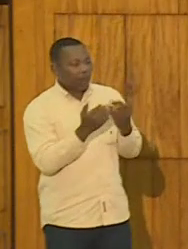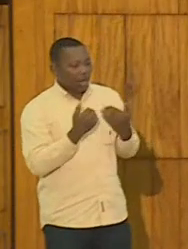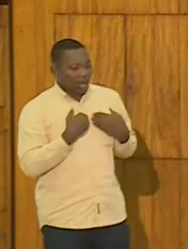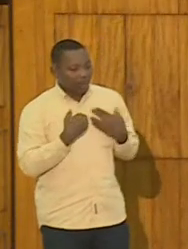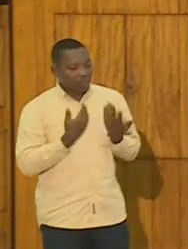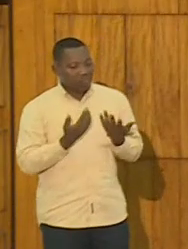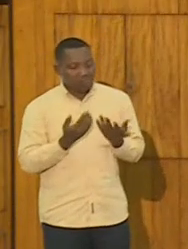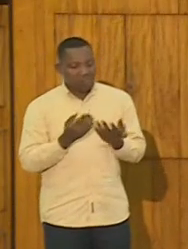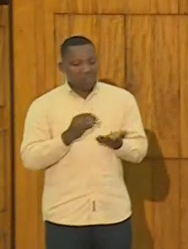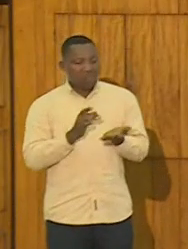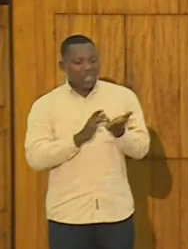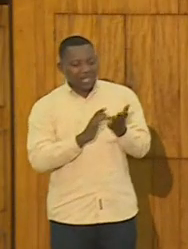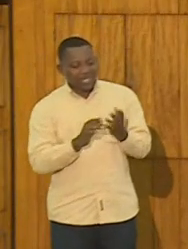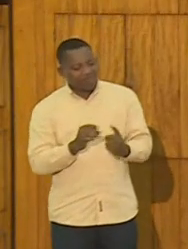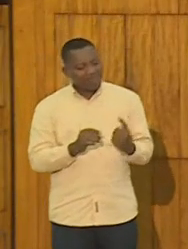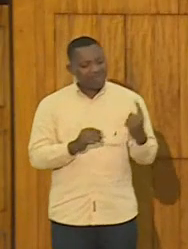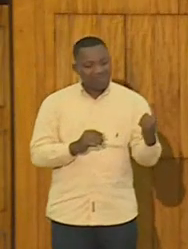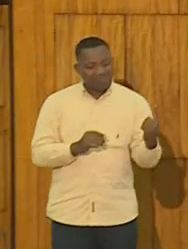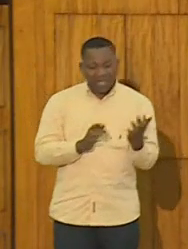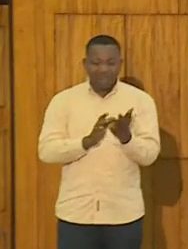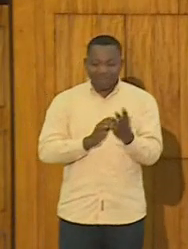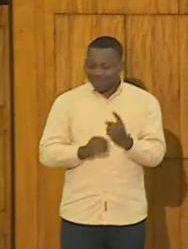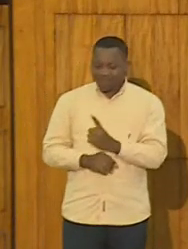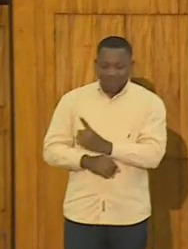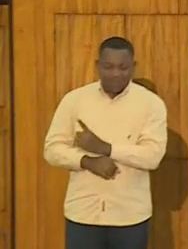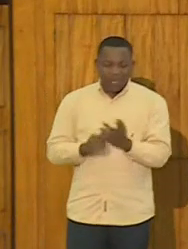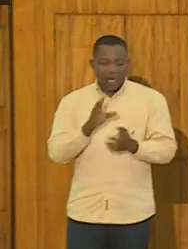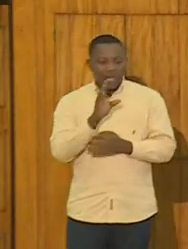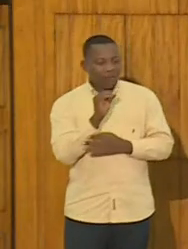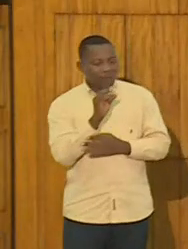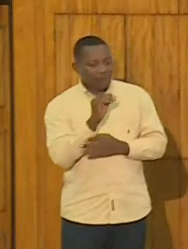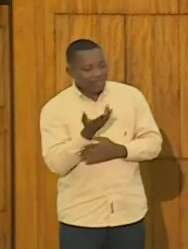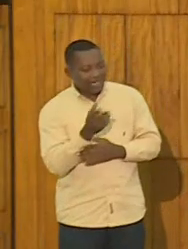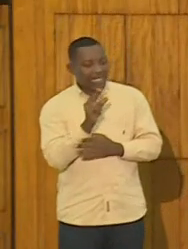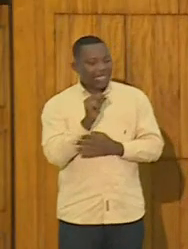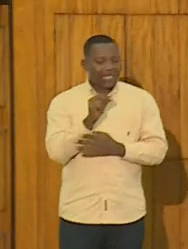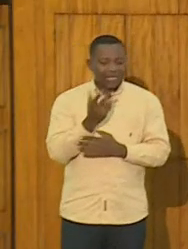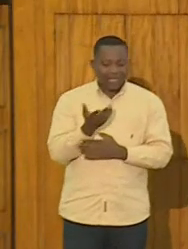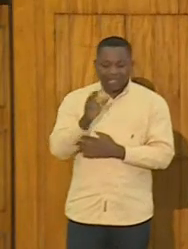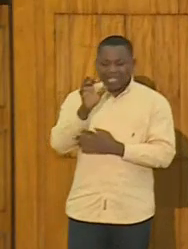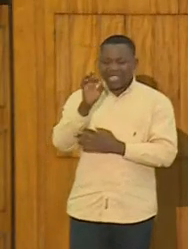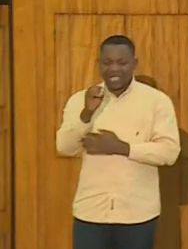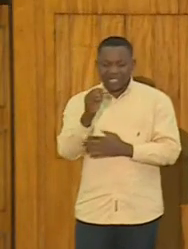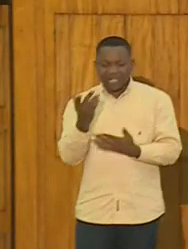vaccine A with 30%, 50%, 90%, with a cost of $0,